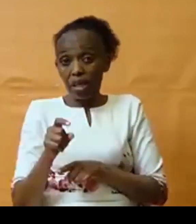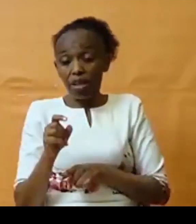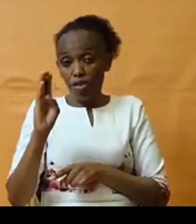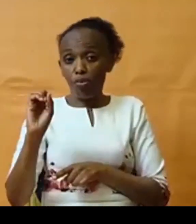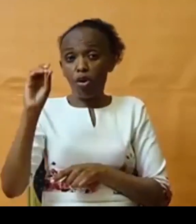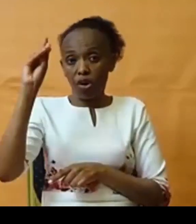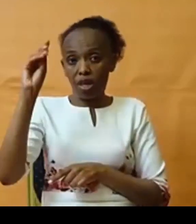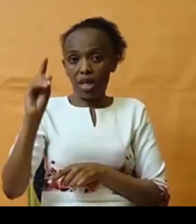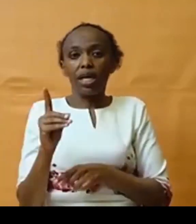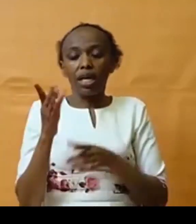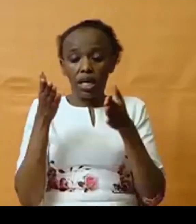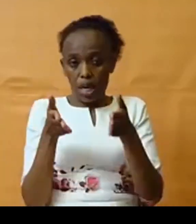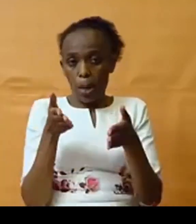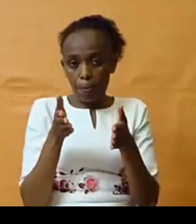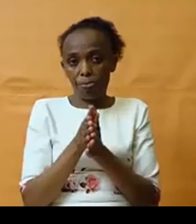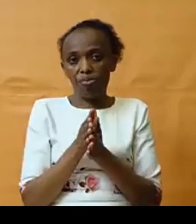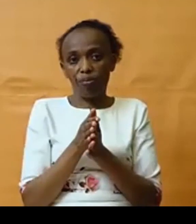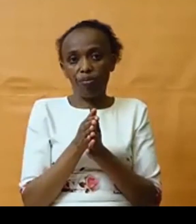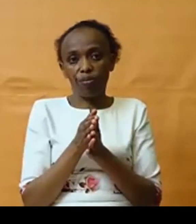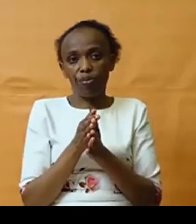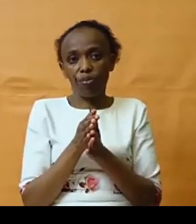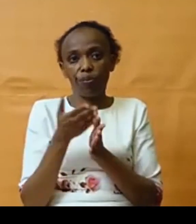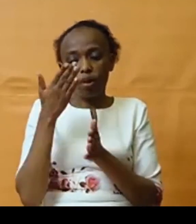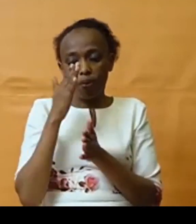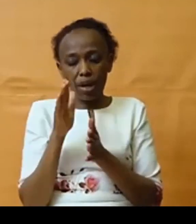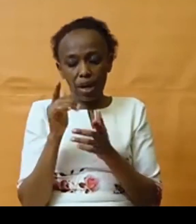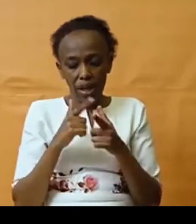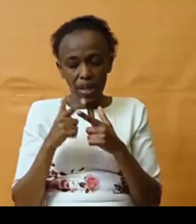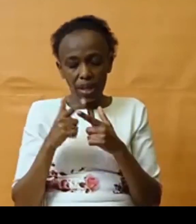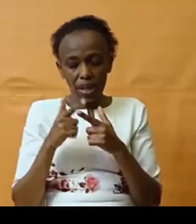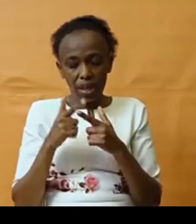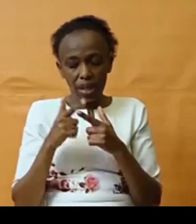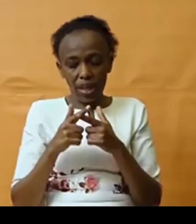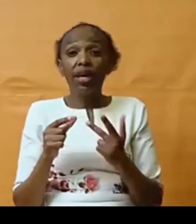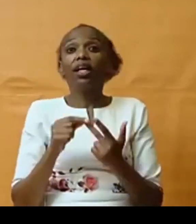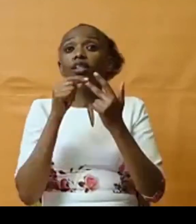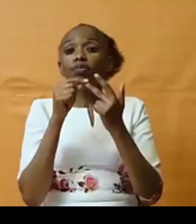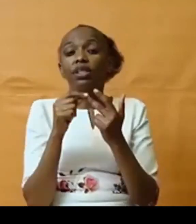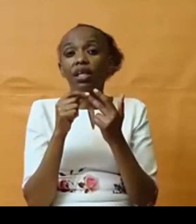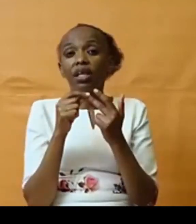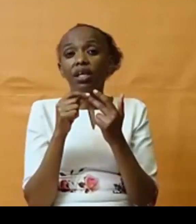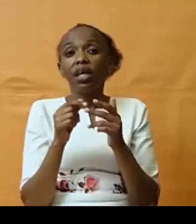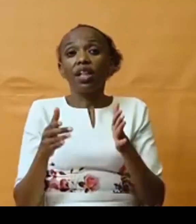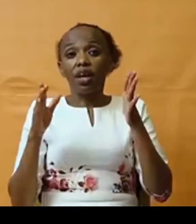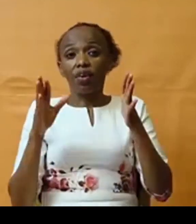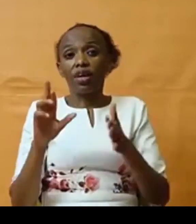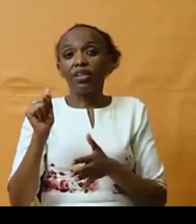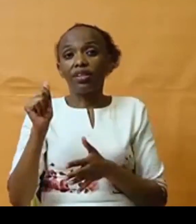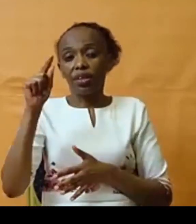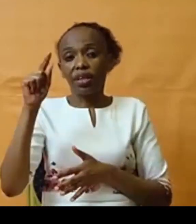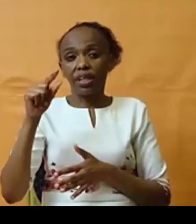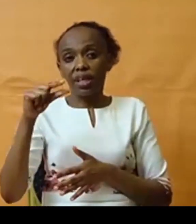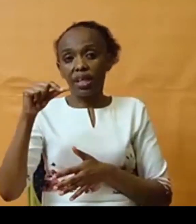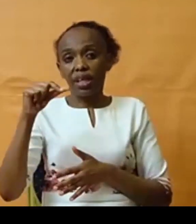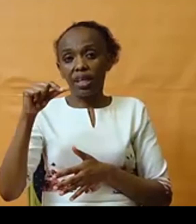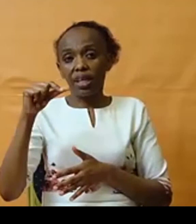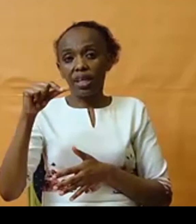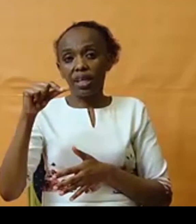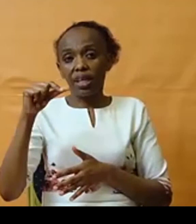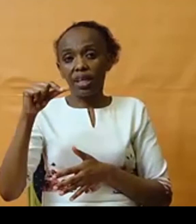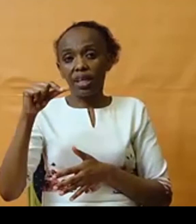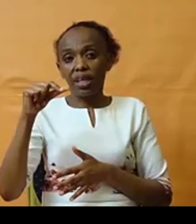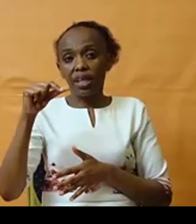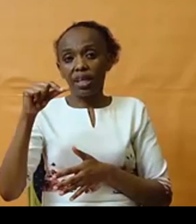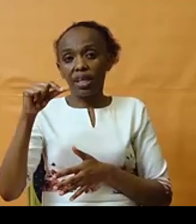therefore, by them, especially the credit rating agencies, being skewed away from African